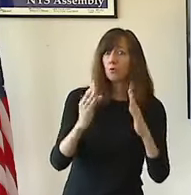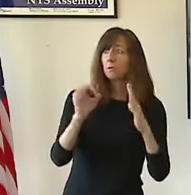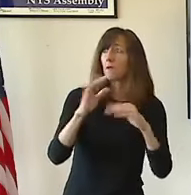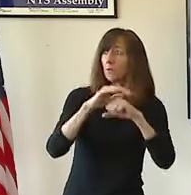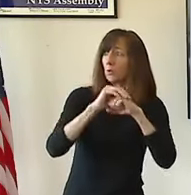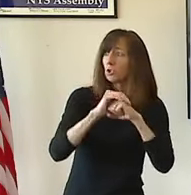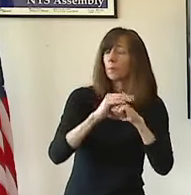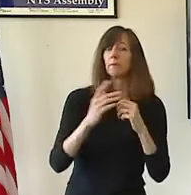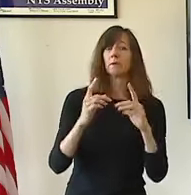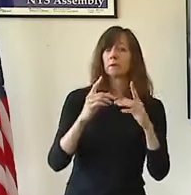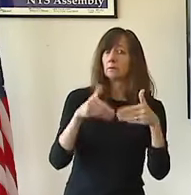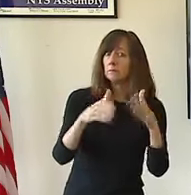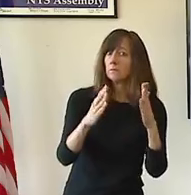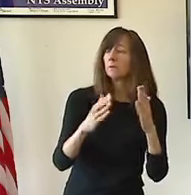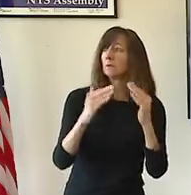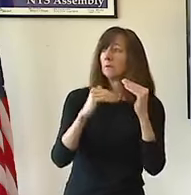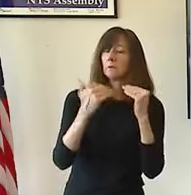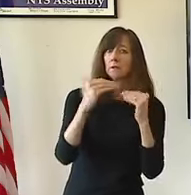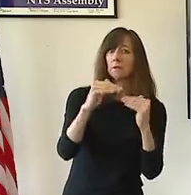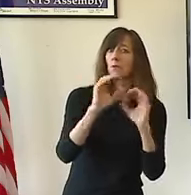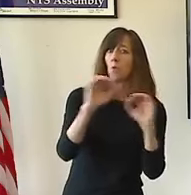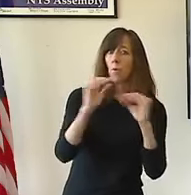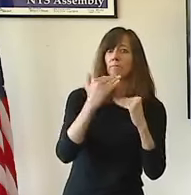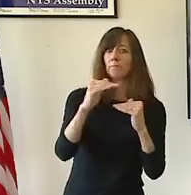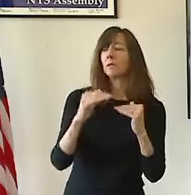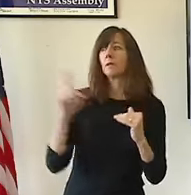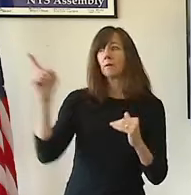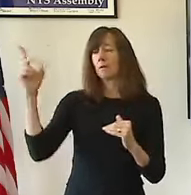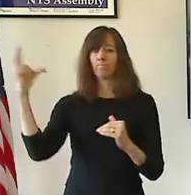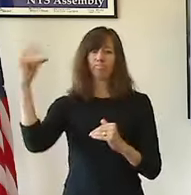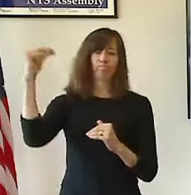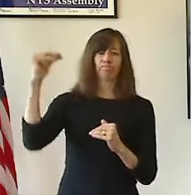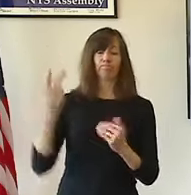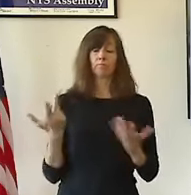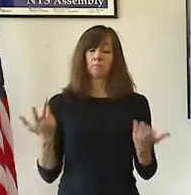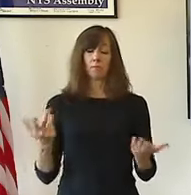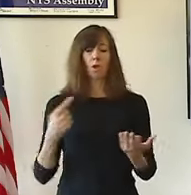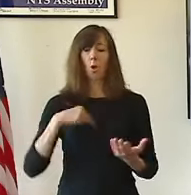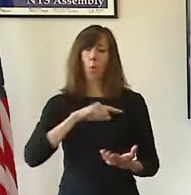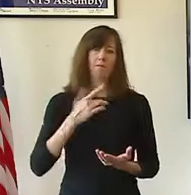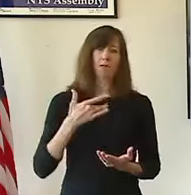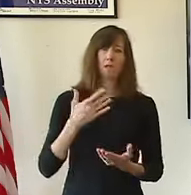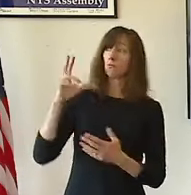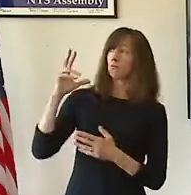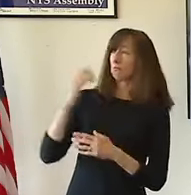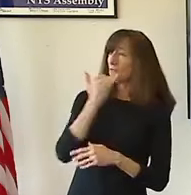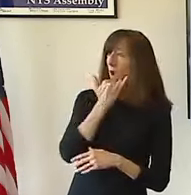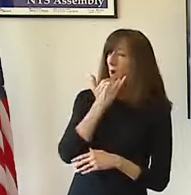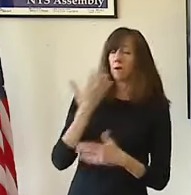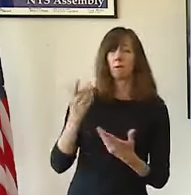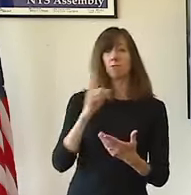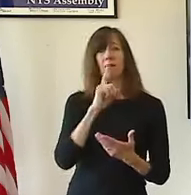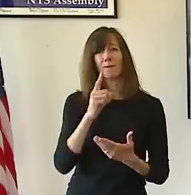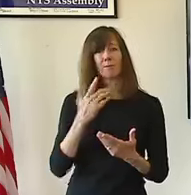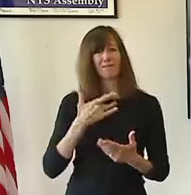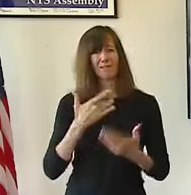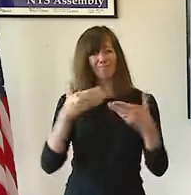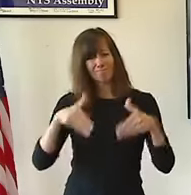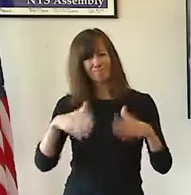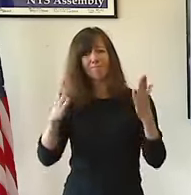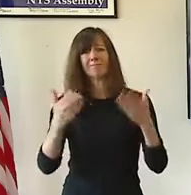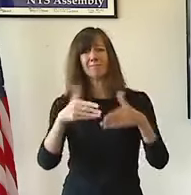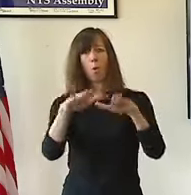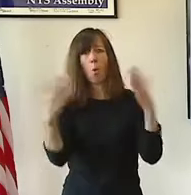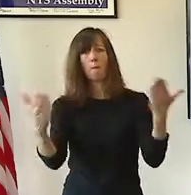I think that is wrong. I think it is time to open those houses of worship with limited capacity. In fact, before we made the request to the governor, I